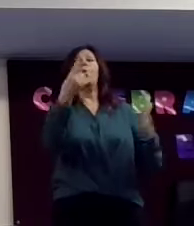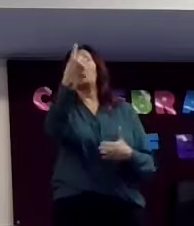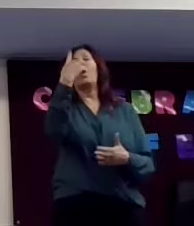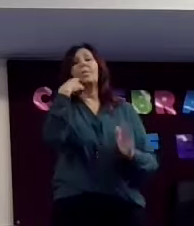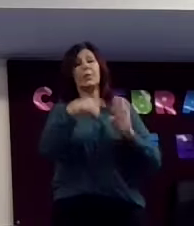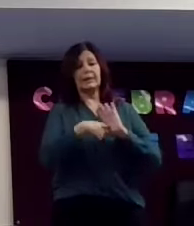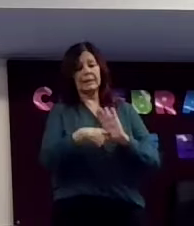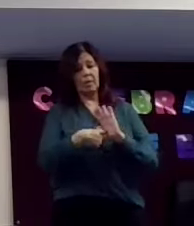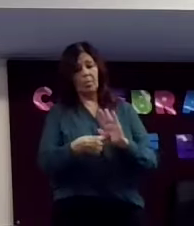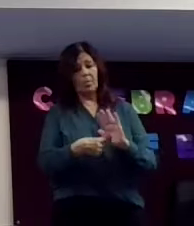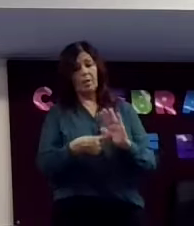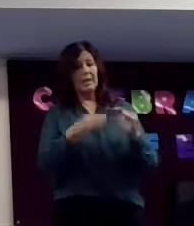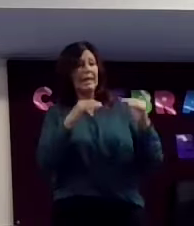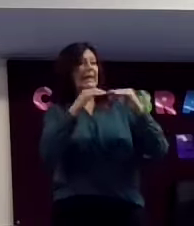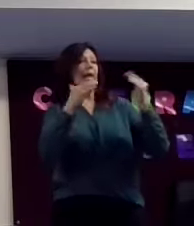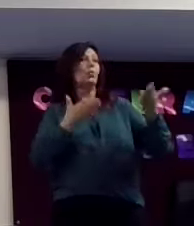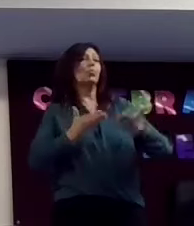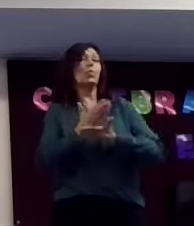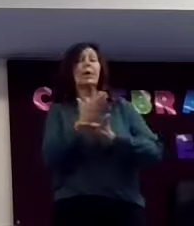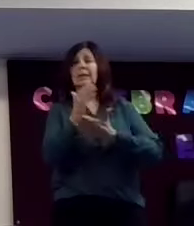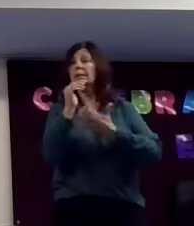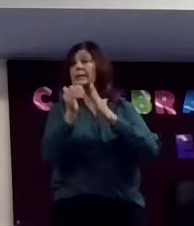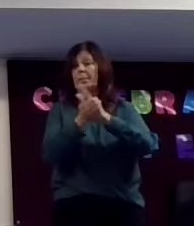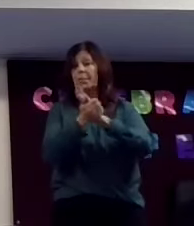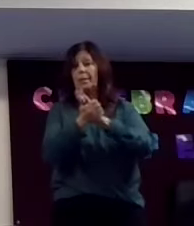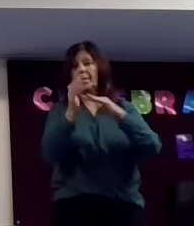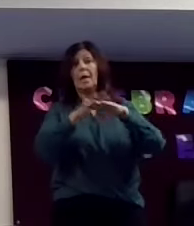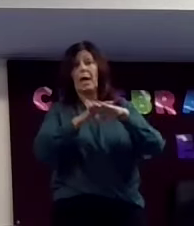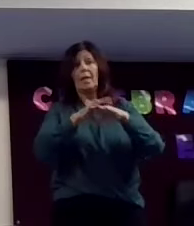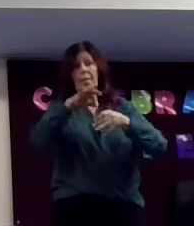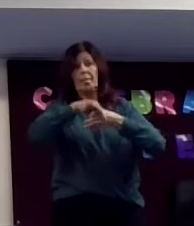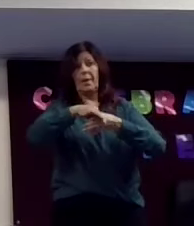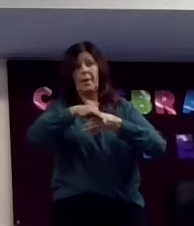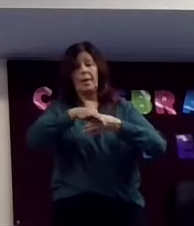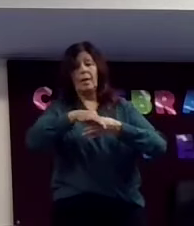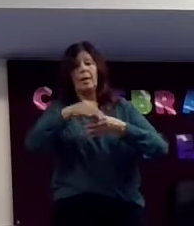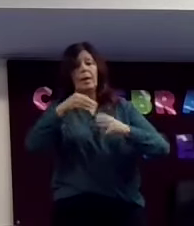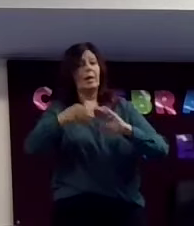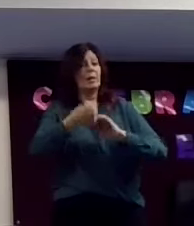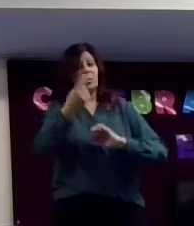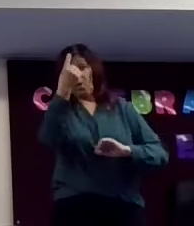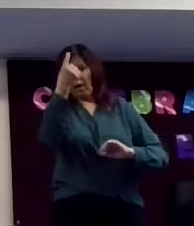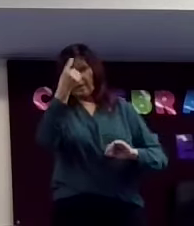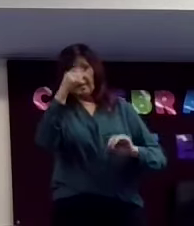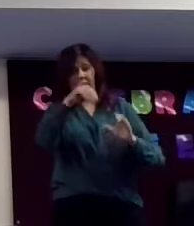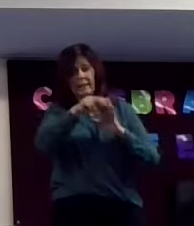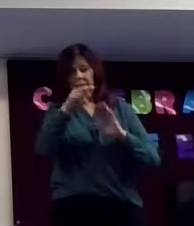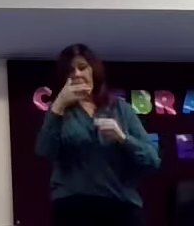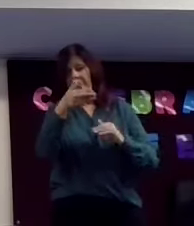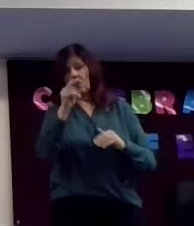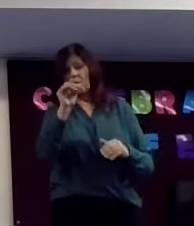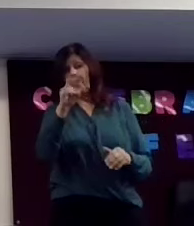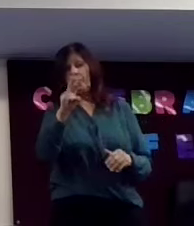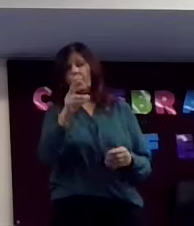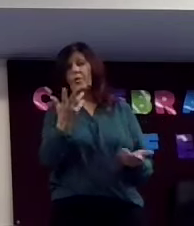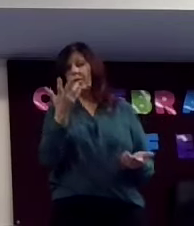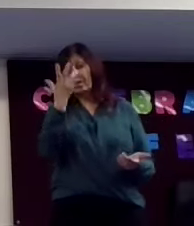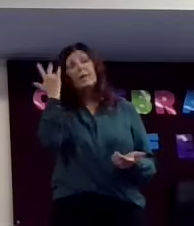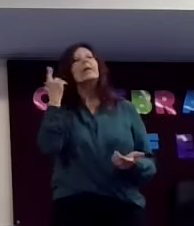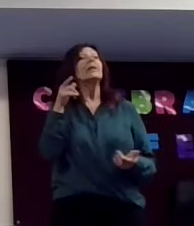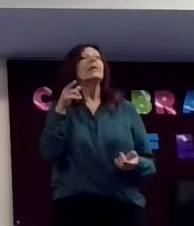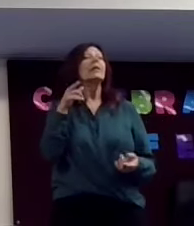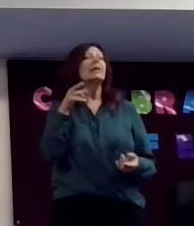as an example, the Equal Rights Amendment that is on the ballot, Proposition 1 in November, you know,